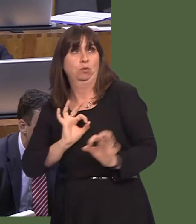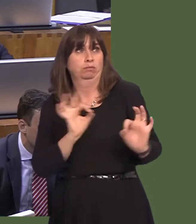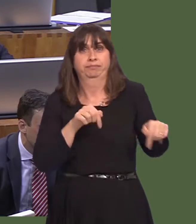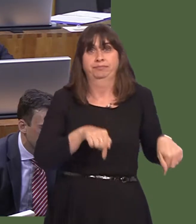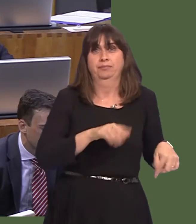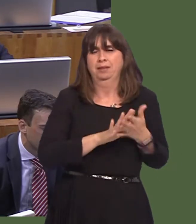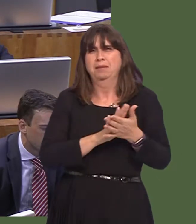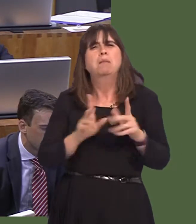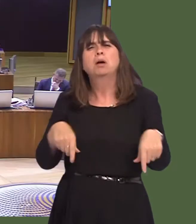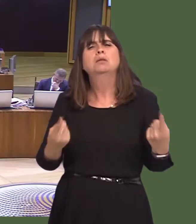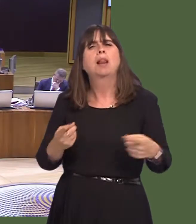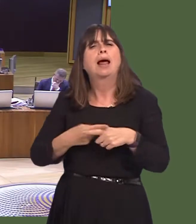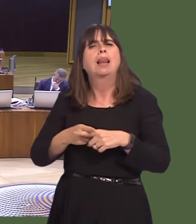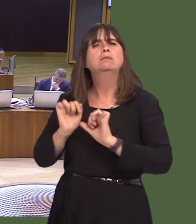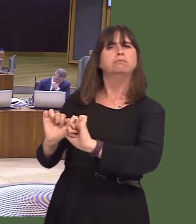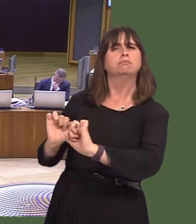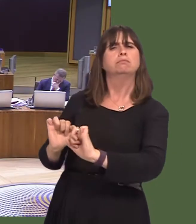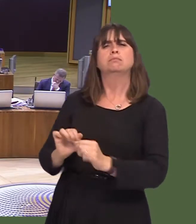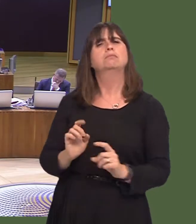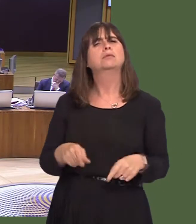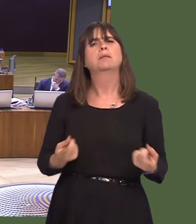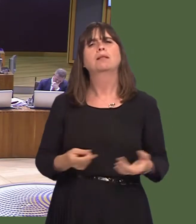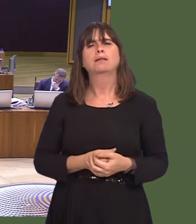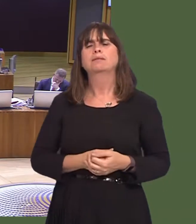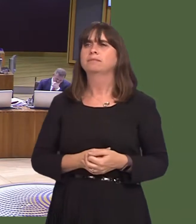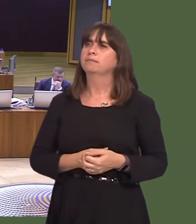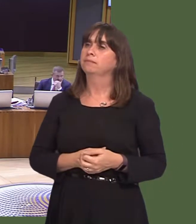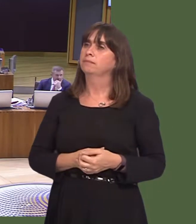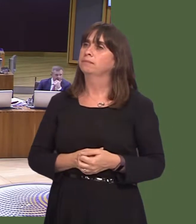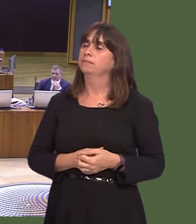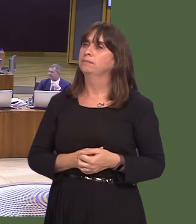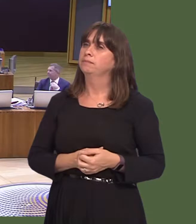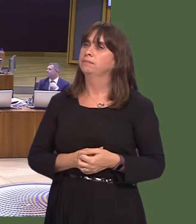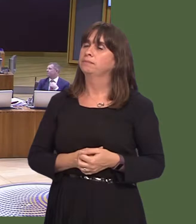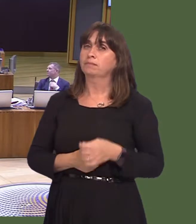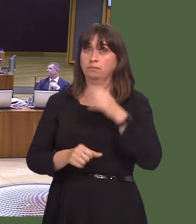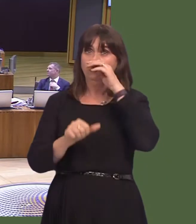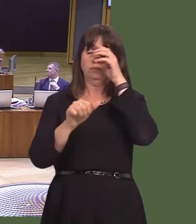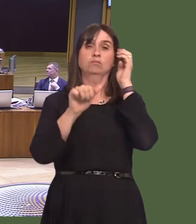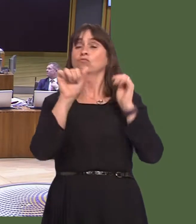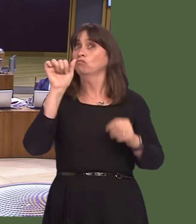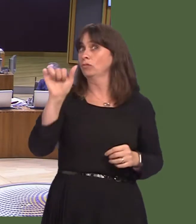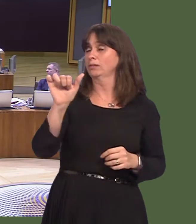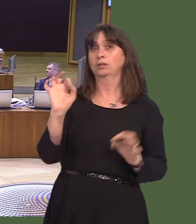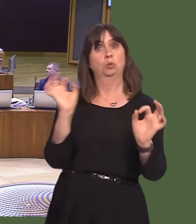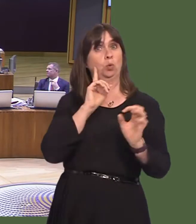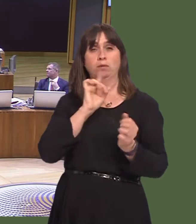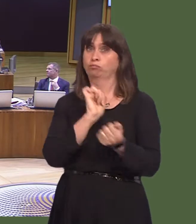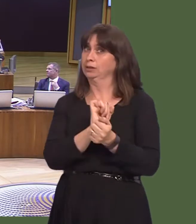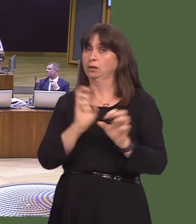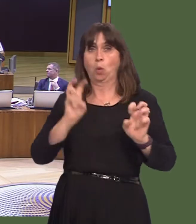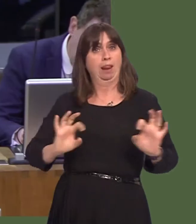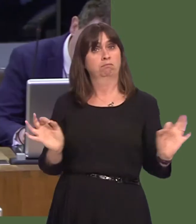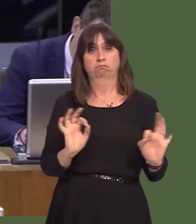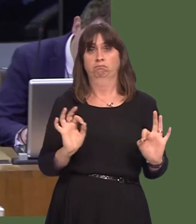would affect us more than anybody. Thank you for clarifying that, First Minister. As you've rightly said, we have no women's prison in